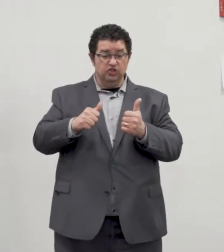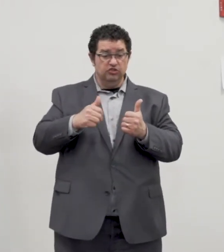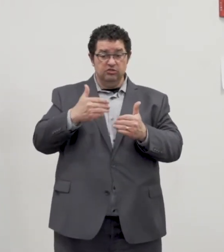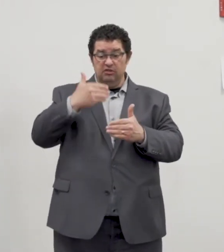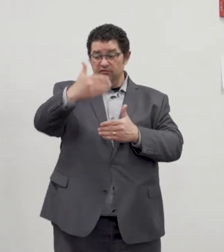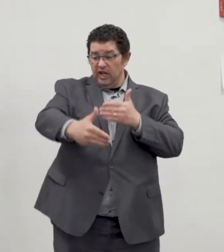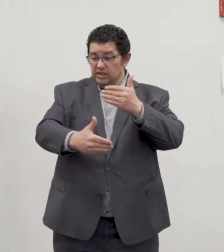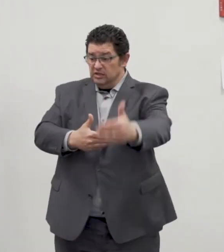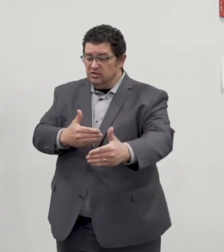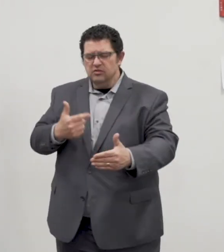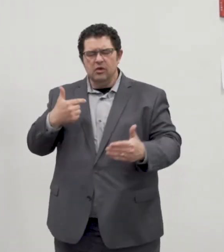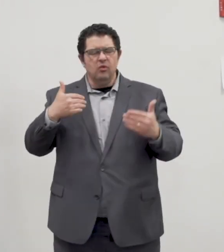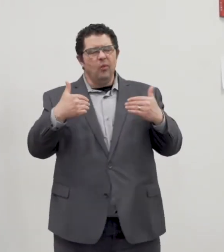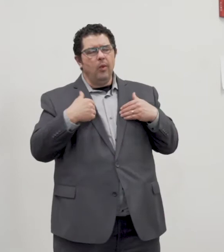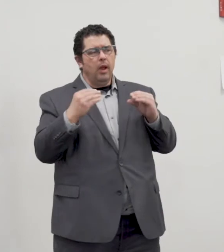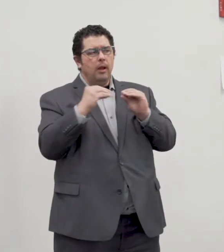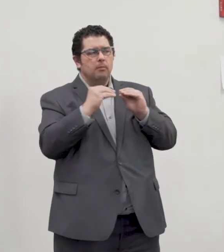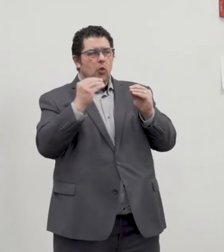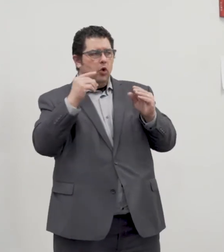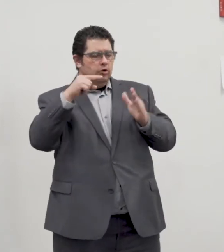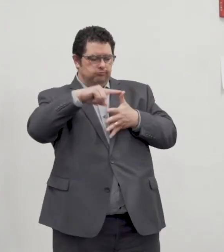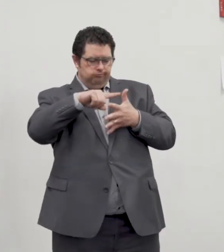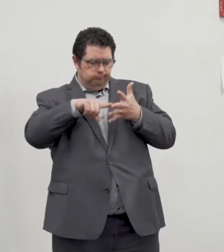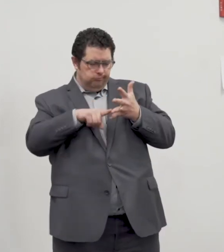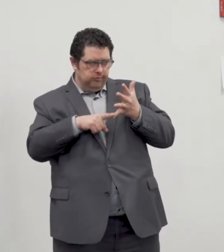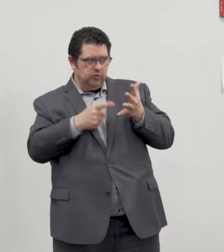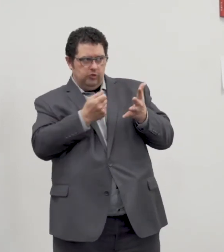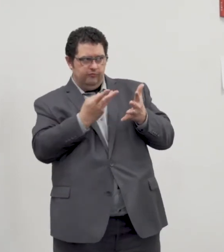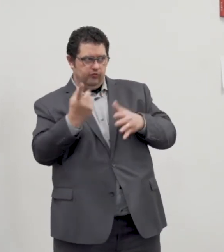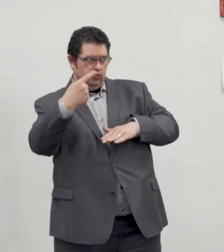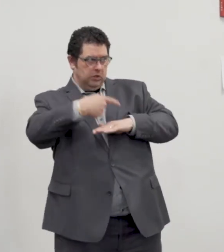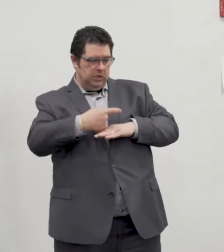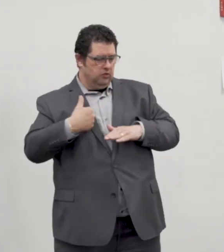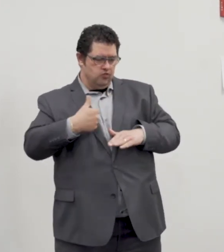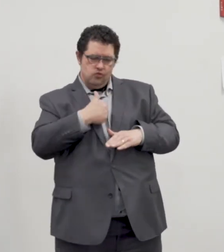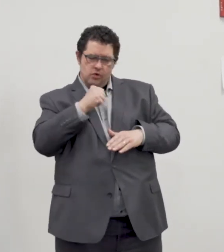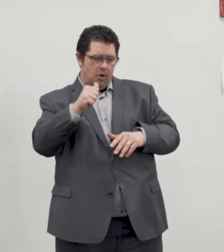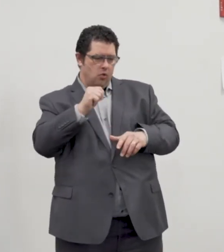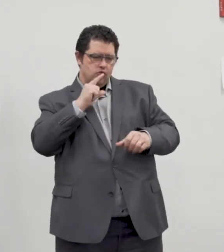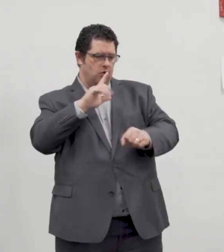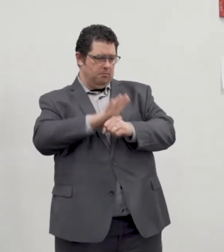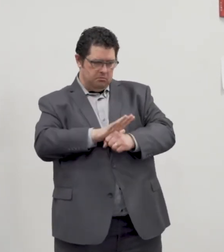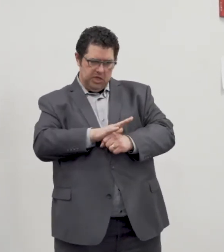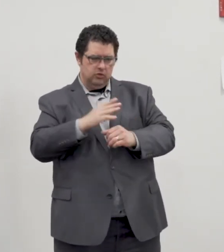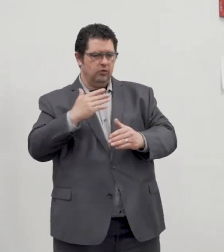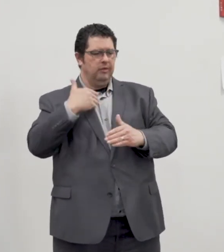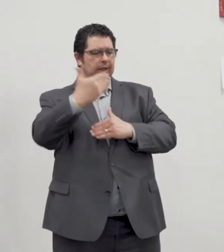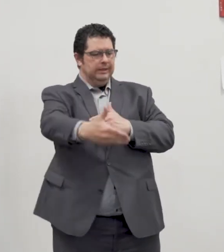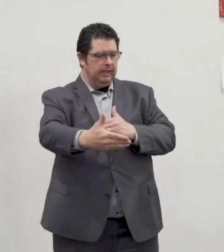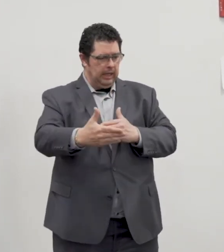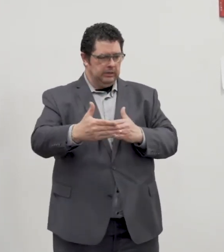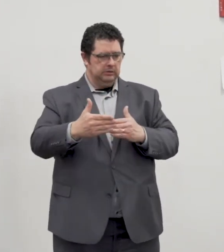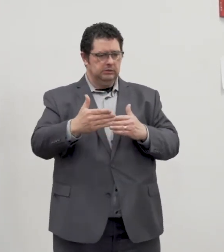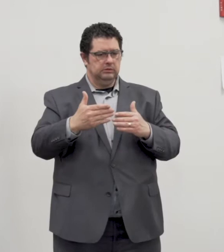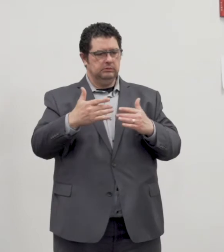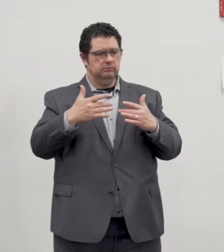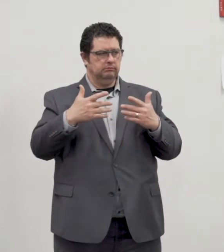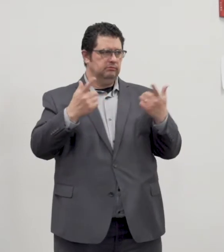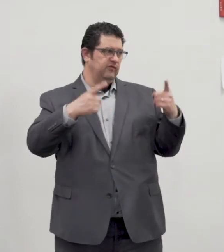We'll have more details on that in a couple of days. We are not going to commit to the next phase until we see the trend in the